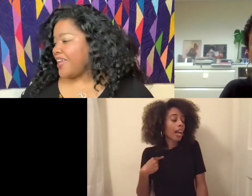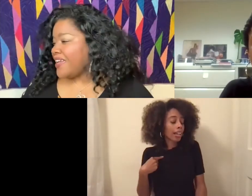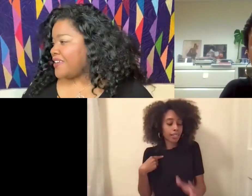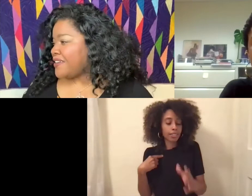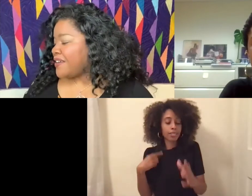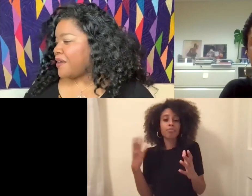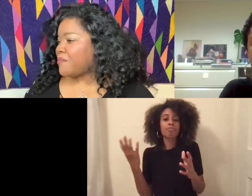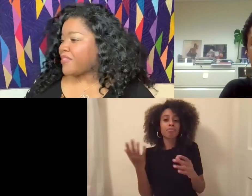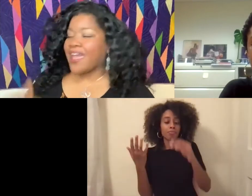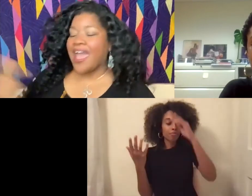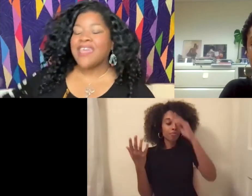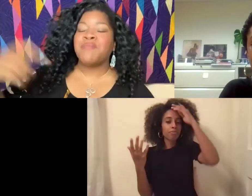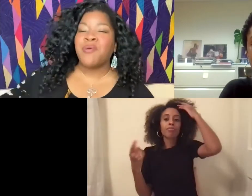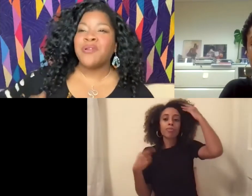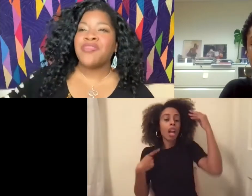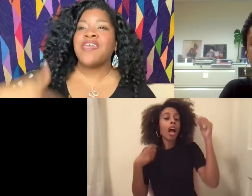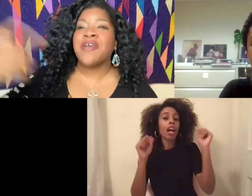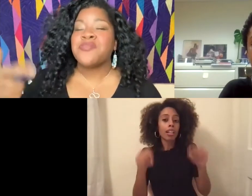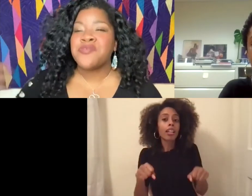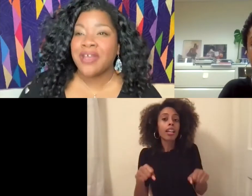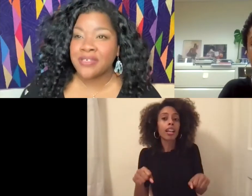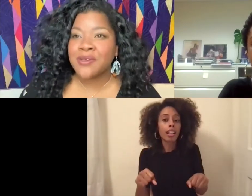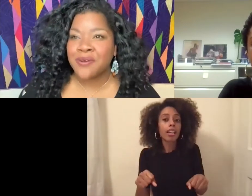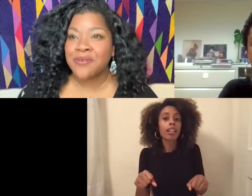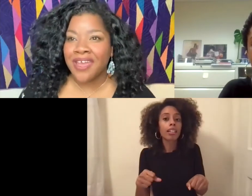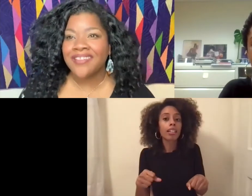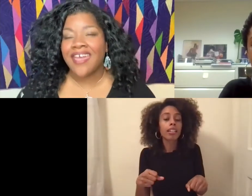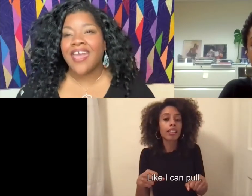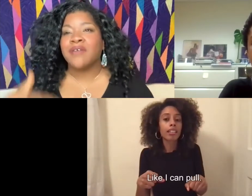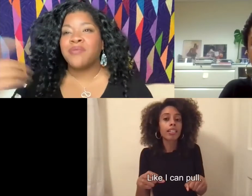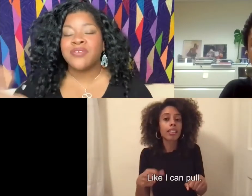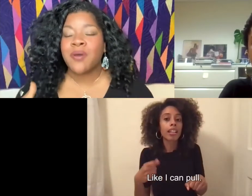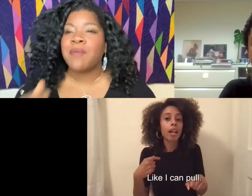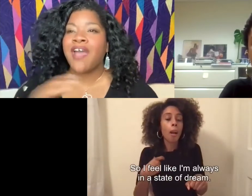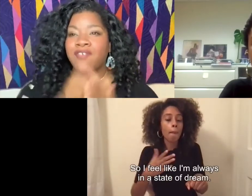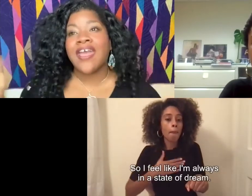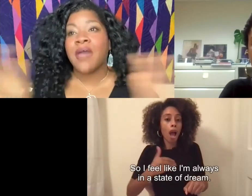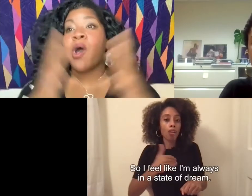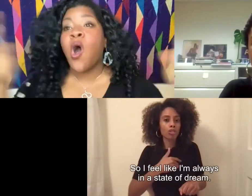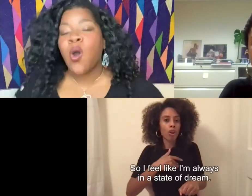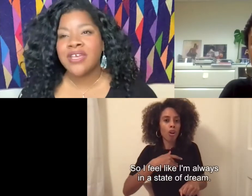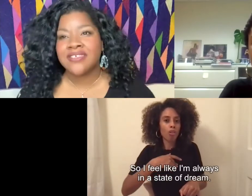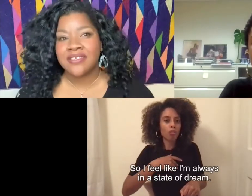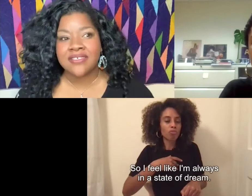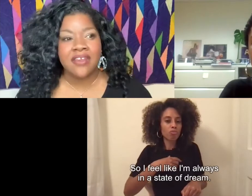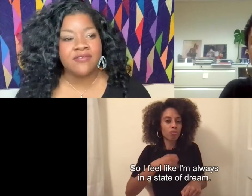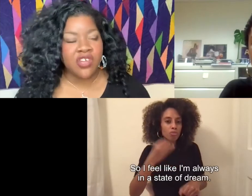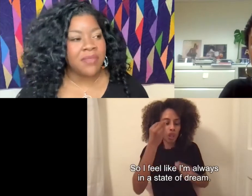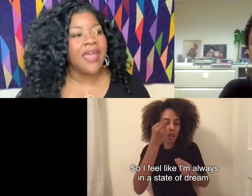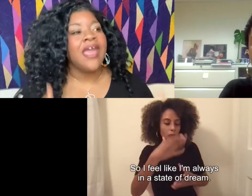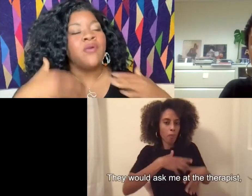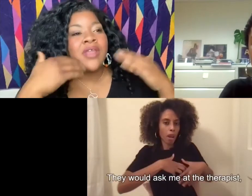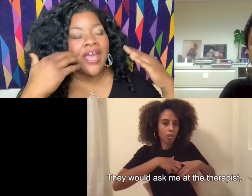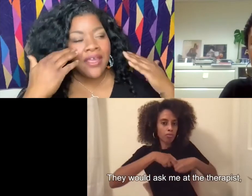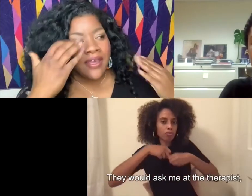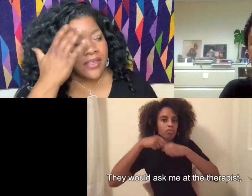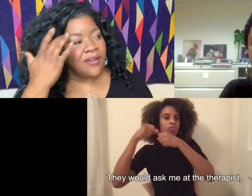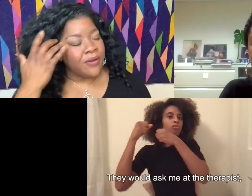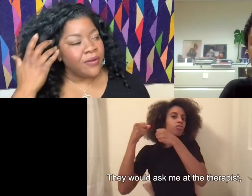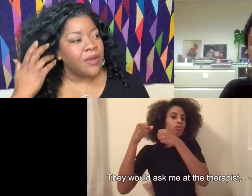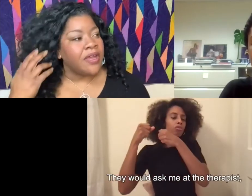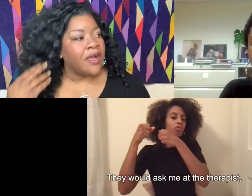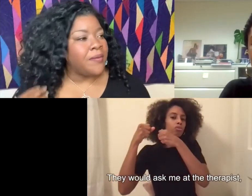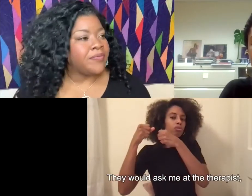I can like I can pull a thing up through my soul, right? Like I can pull. So I feel like I'm always in a state of dream. Like when I,